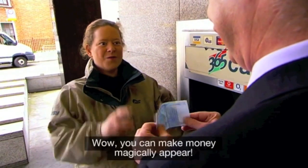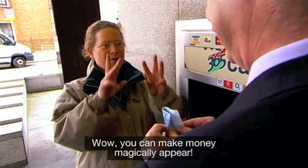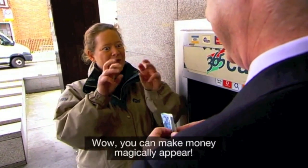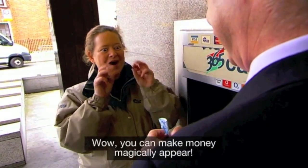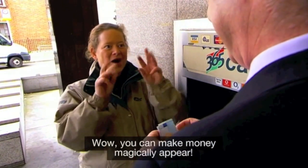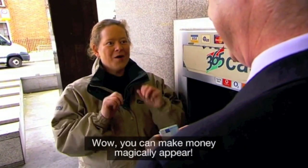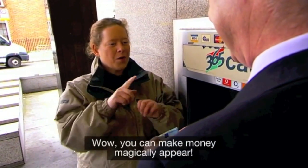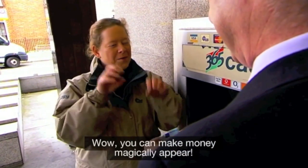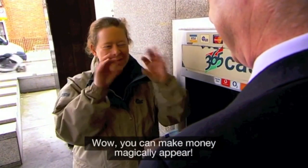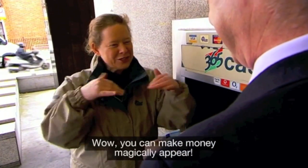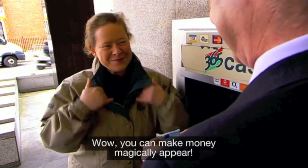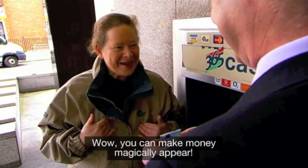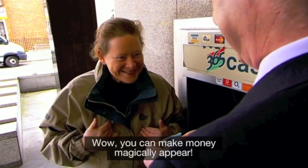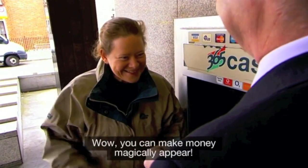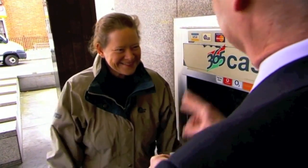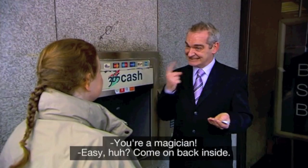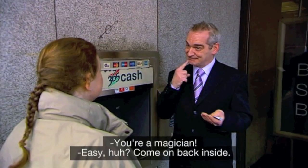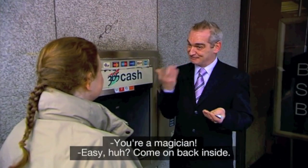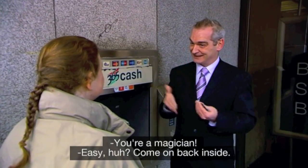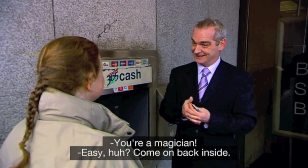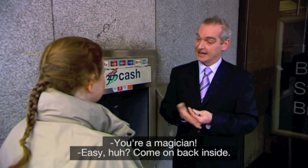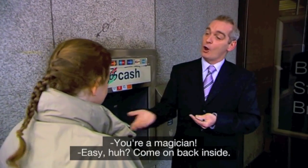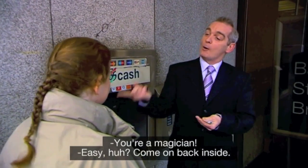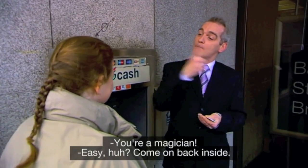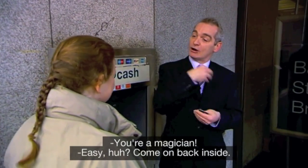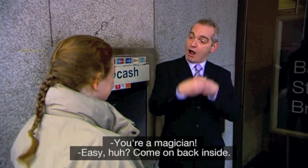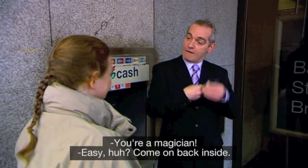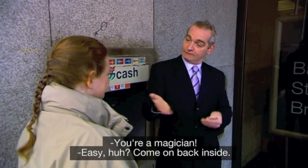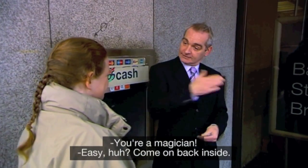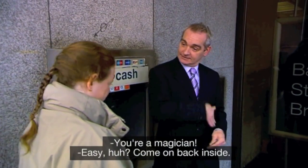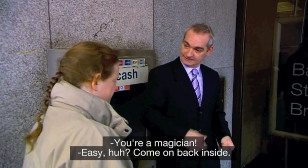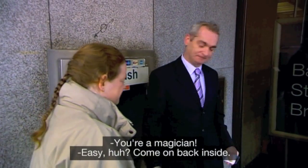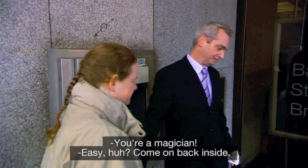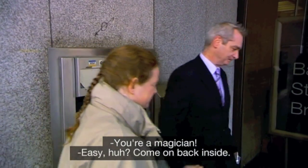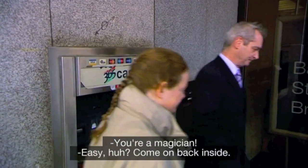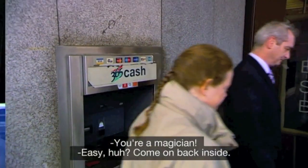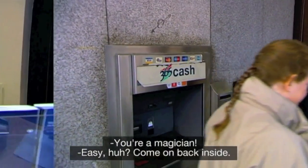Wow, you can make money magically appear. You're a magician. Easy, huh? Come on back inside.